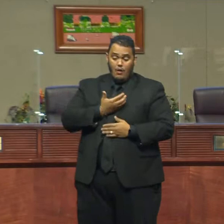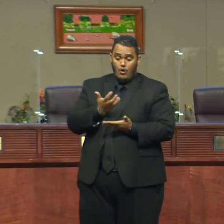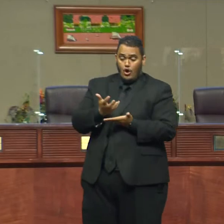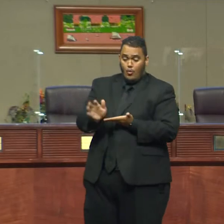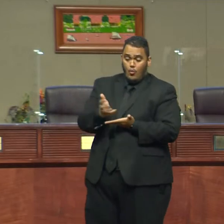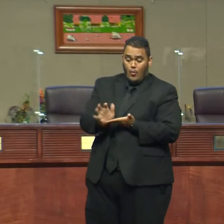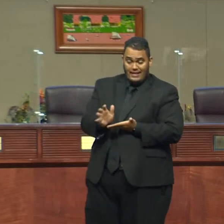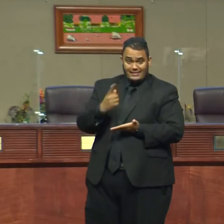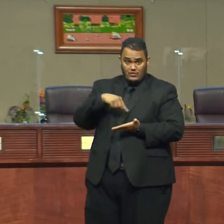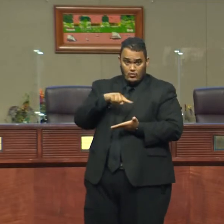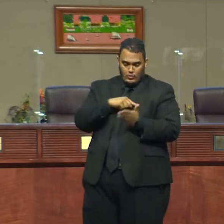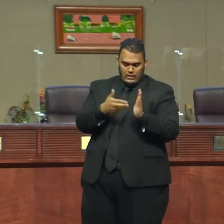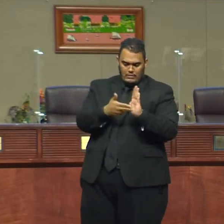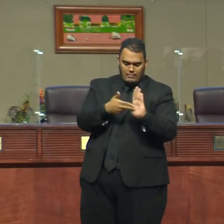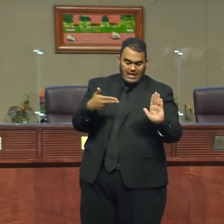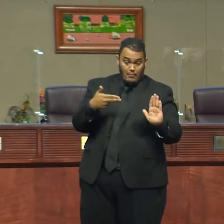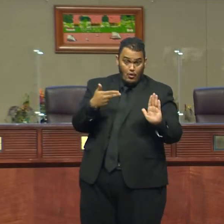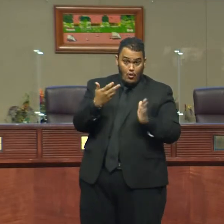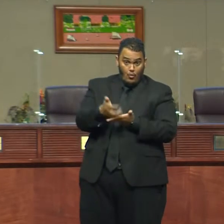call waste, is less than 1%.